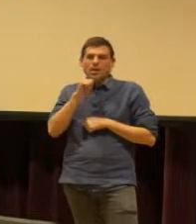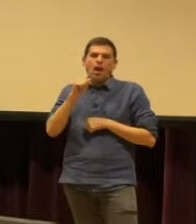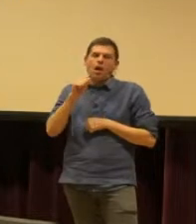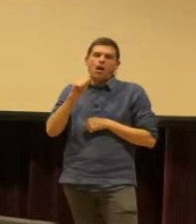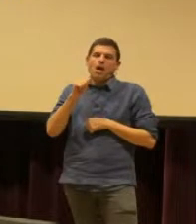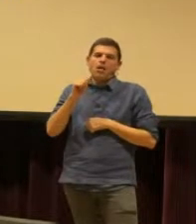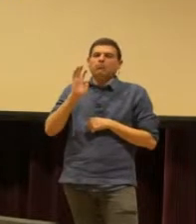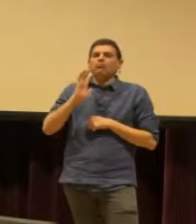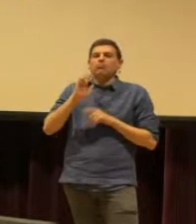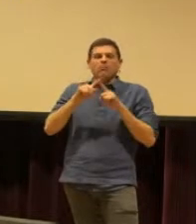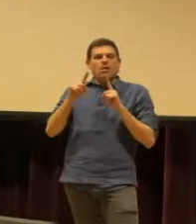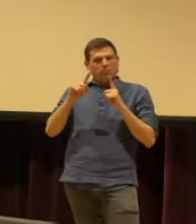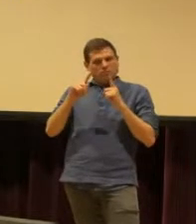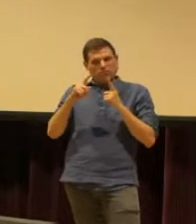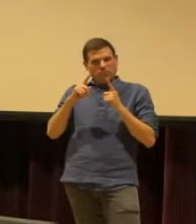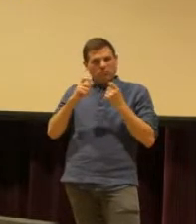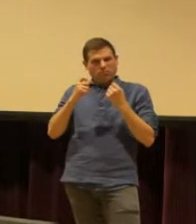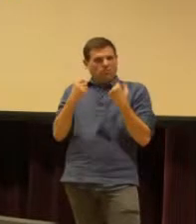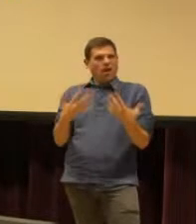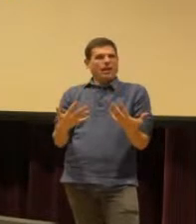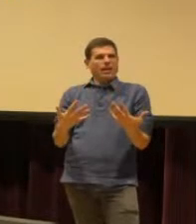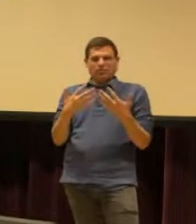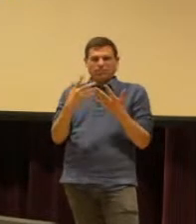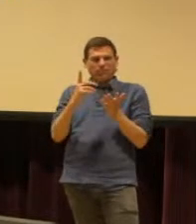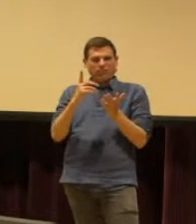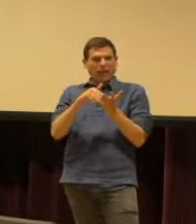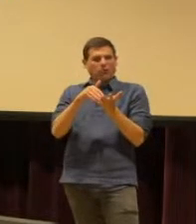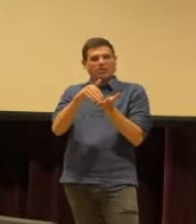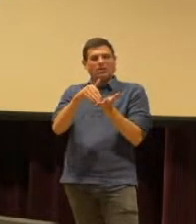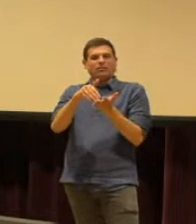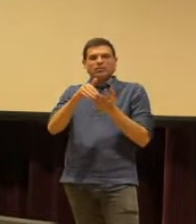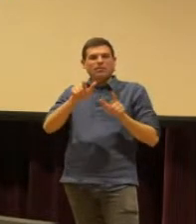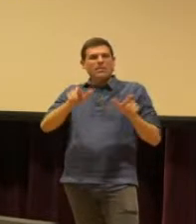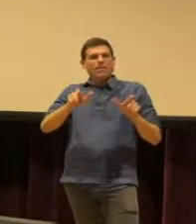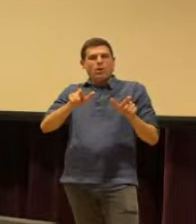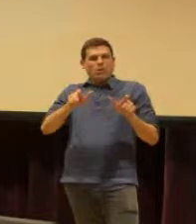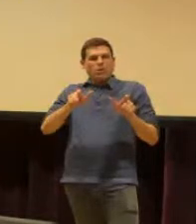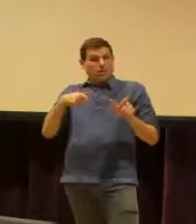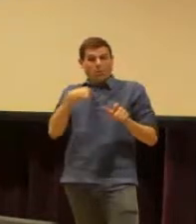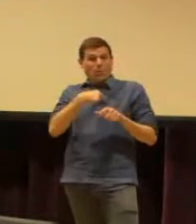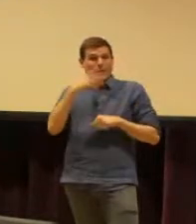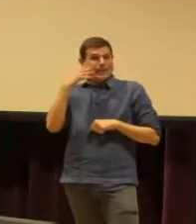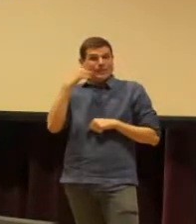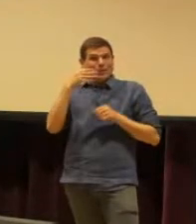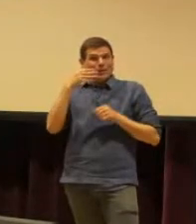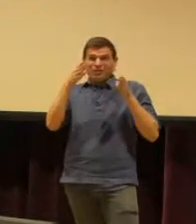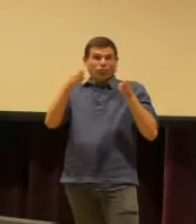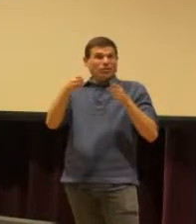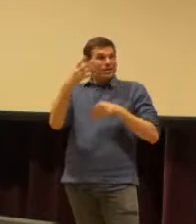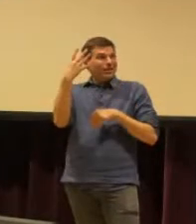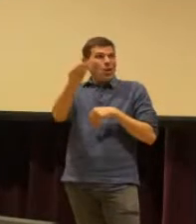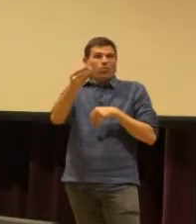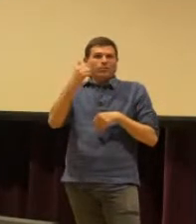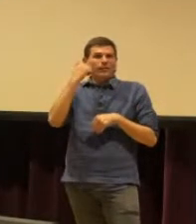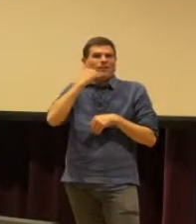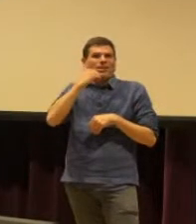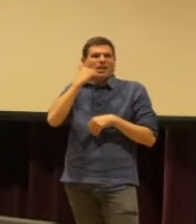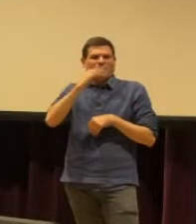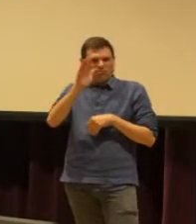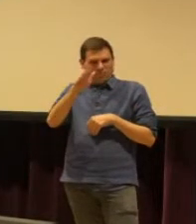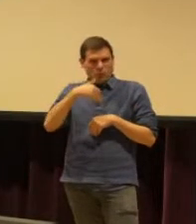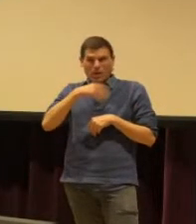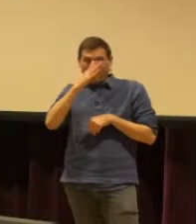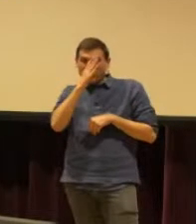of the thousands of LGBTQ youth who frequent the streets of this city every night. Where was the